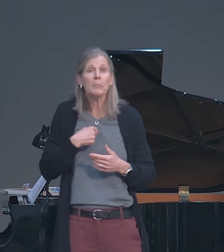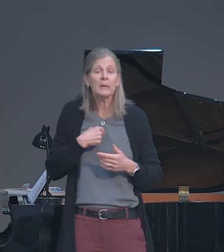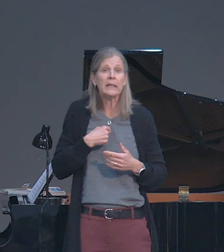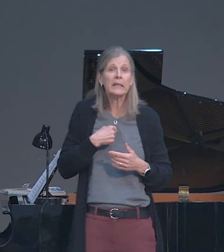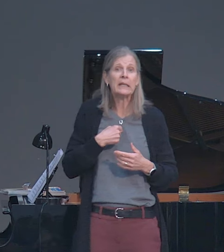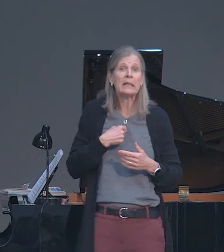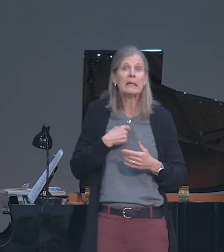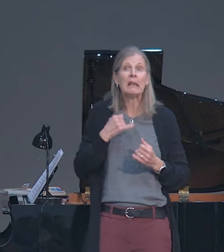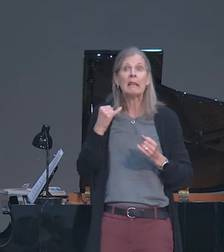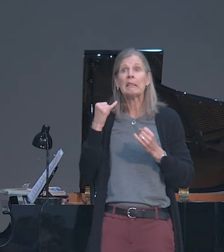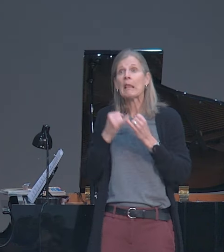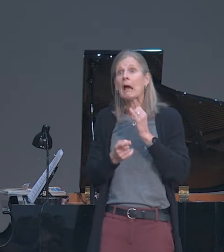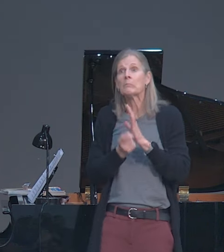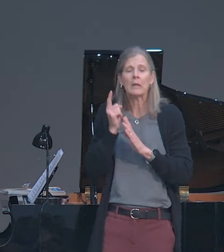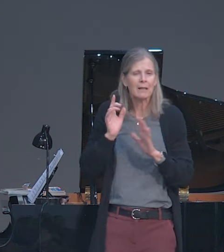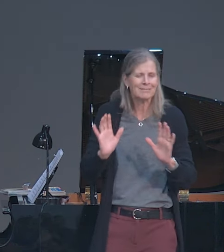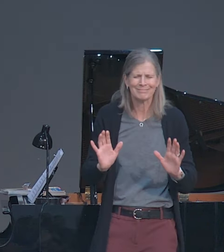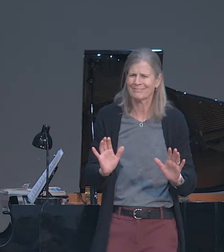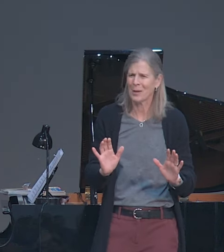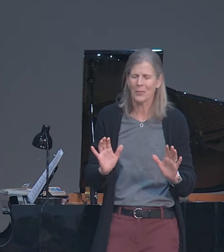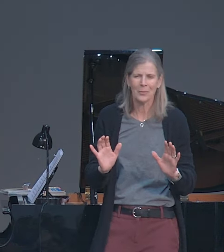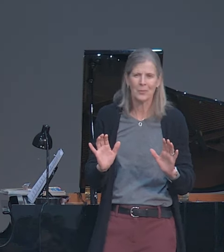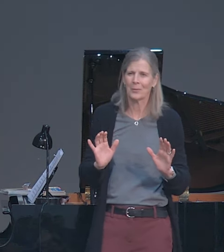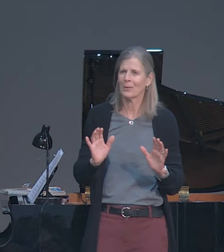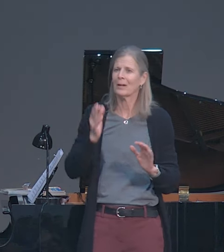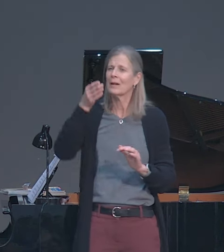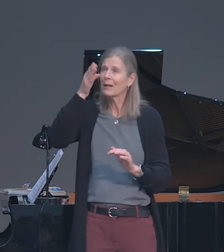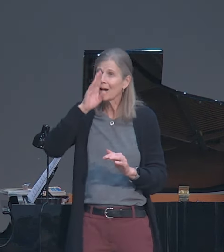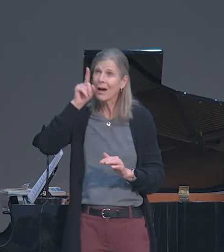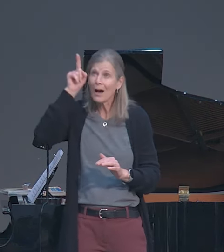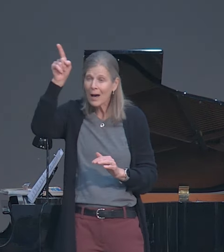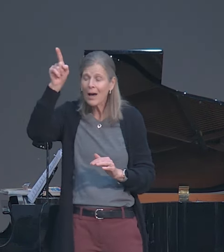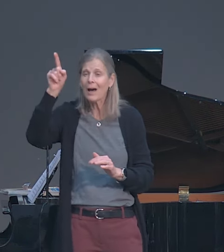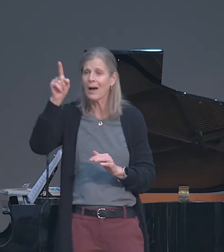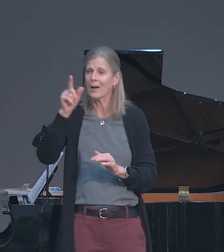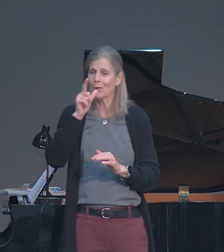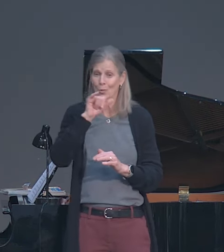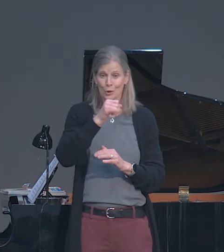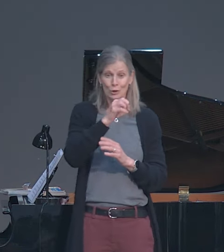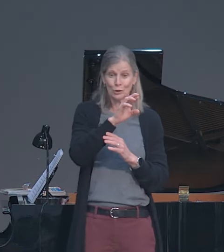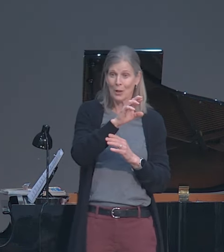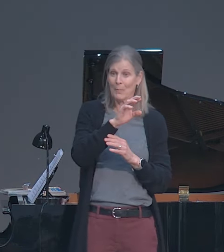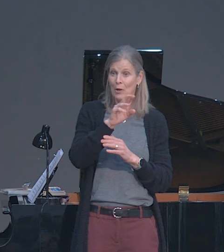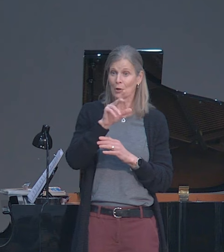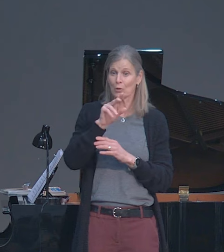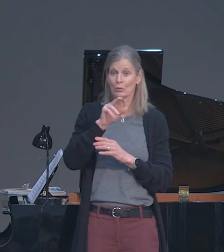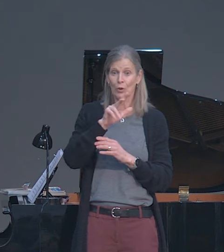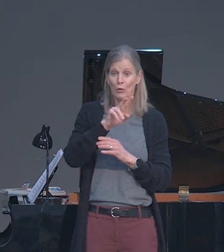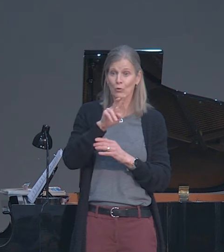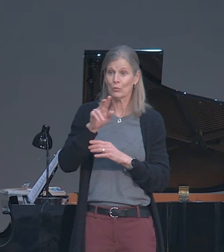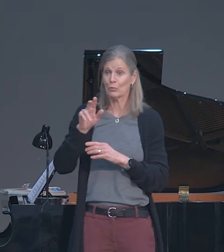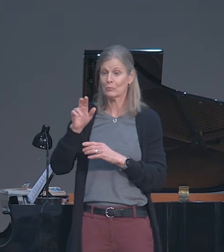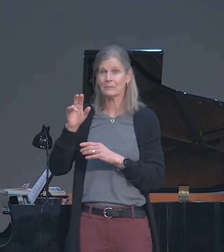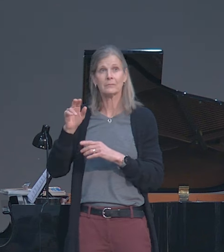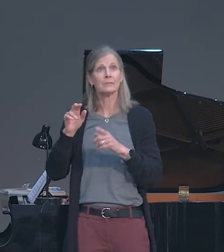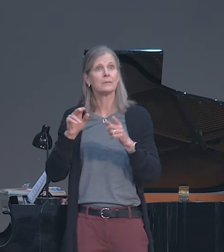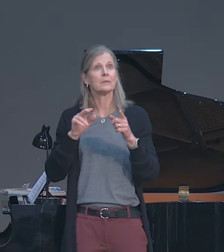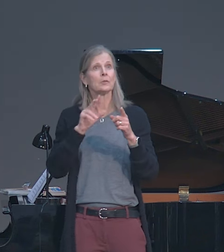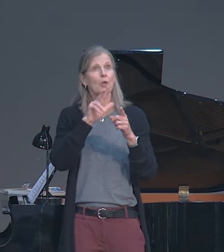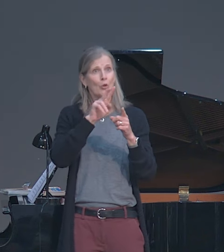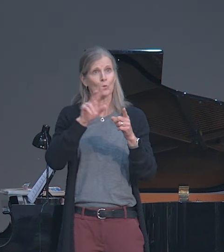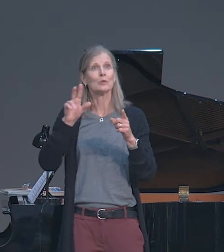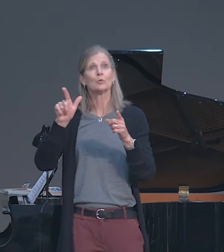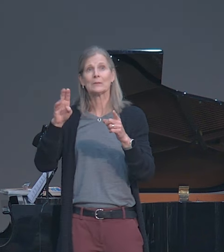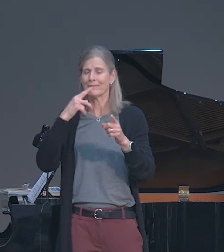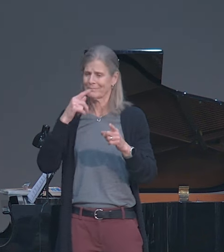pinch. You're trusting the God, well, the God who Jeremiah 32:27 says this, behold, I am the